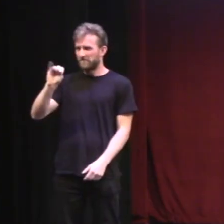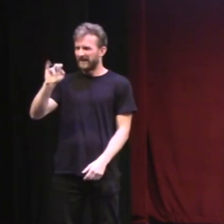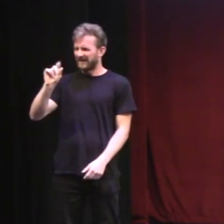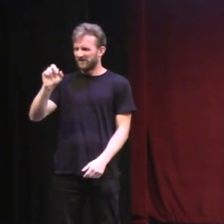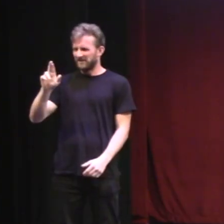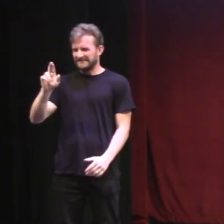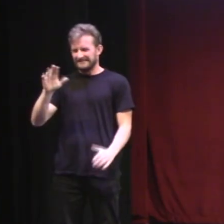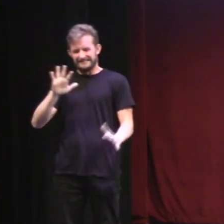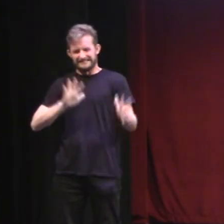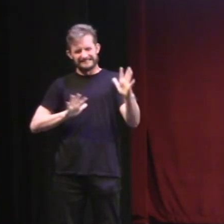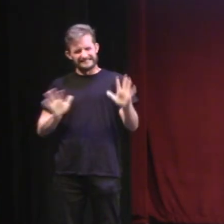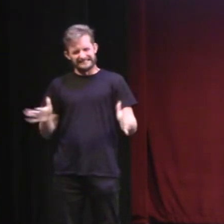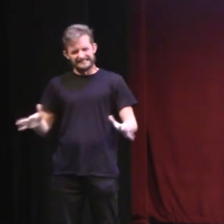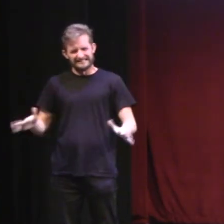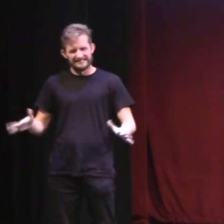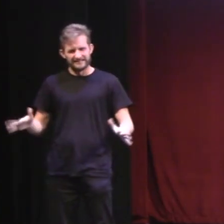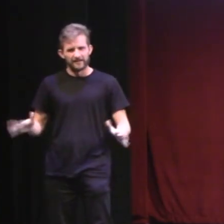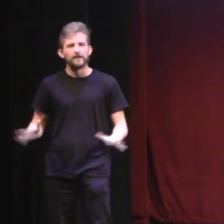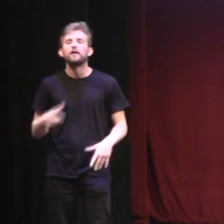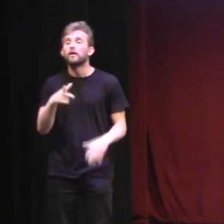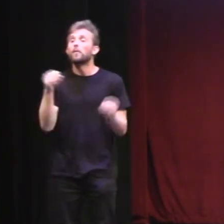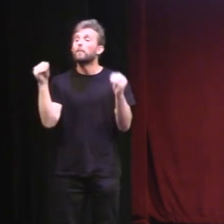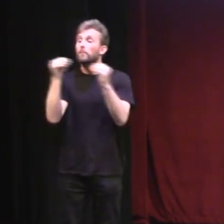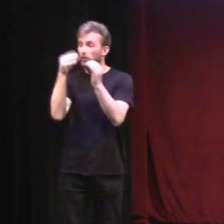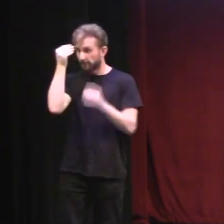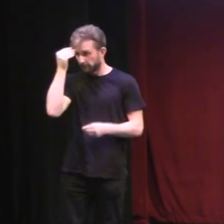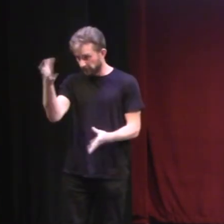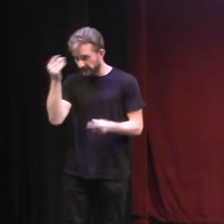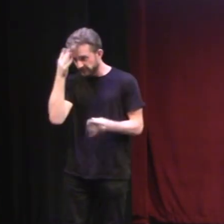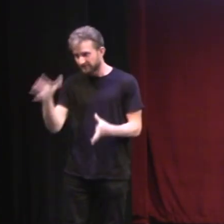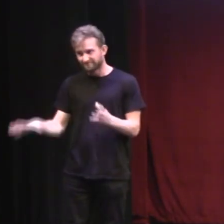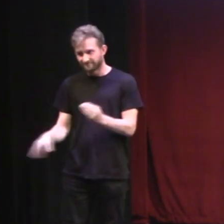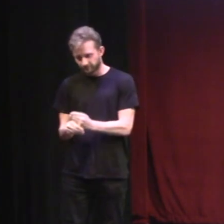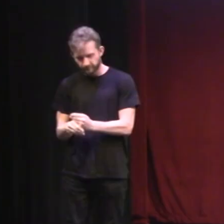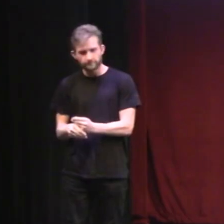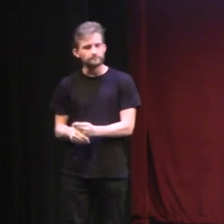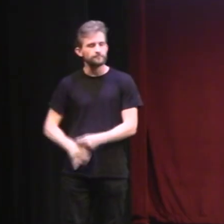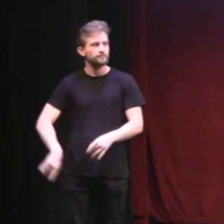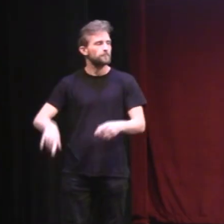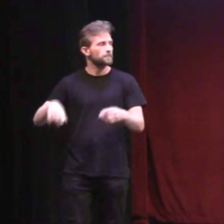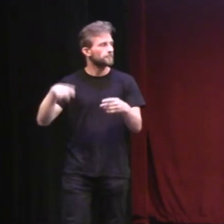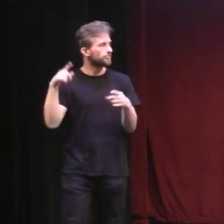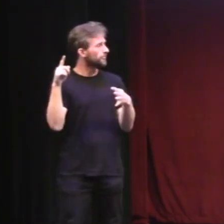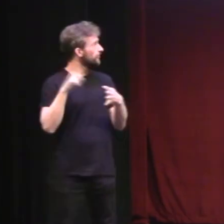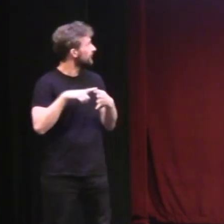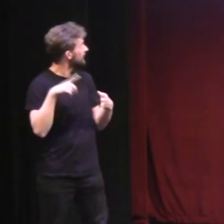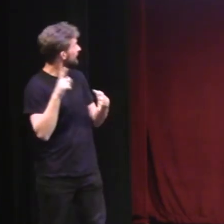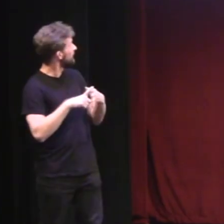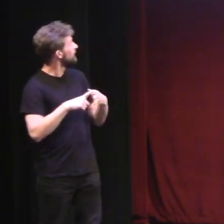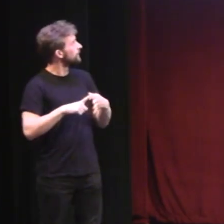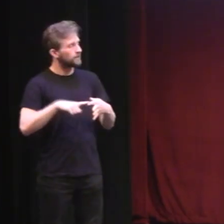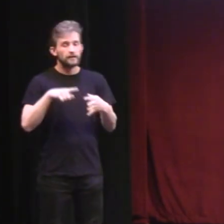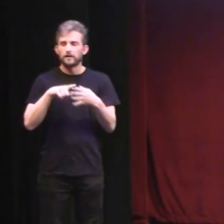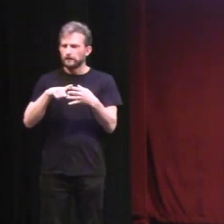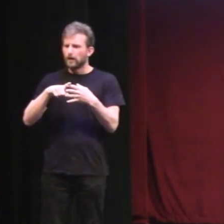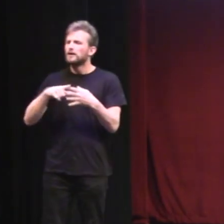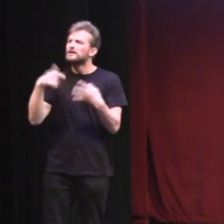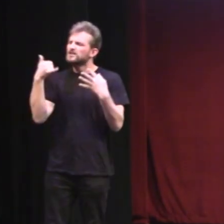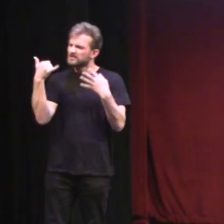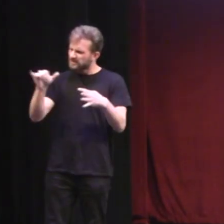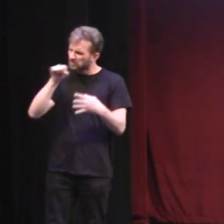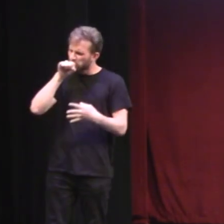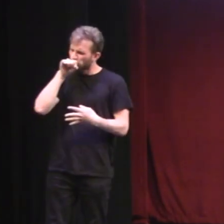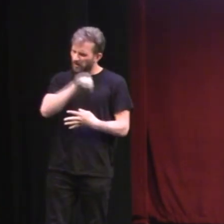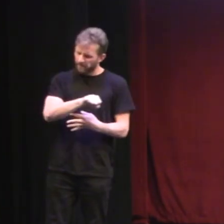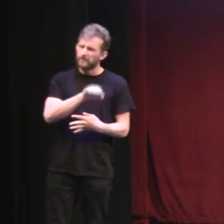Some additional information about Kelly. She loves her grandparents, and she really does love her foster family, even though she puts them through